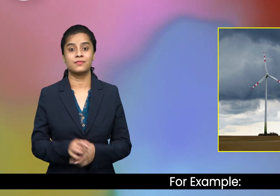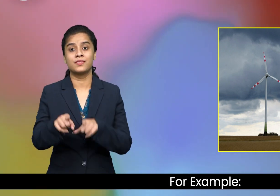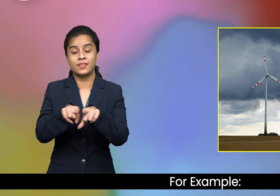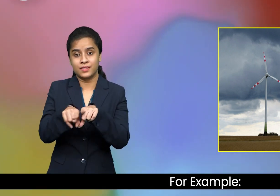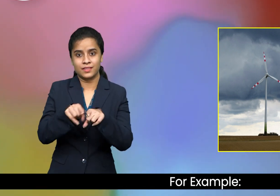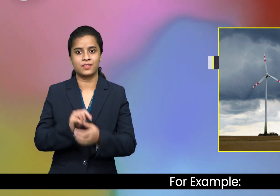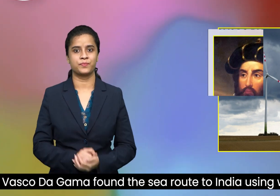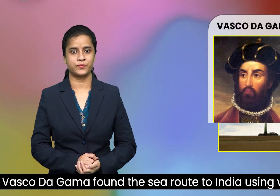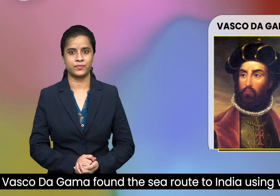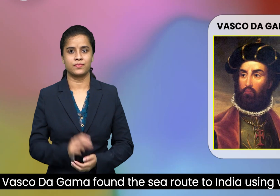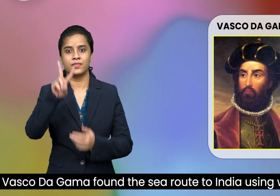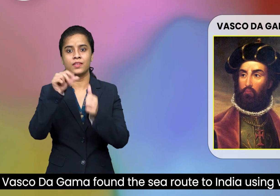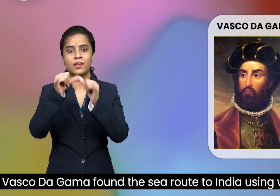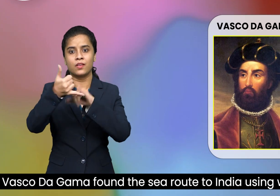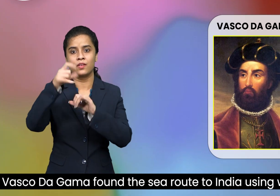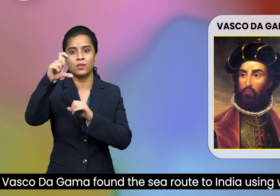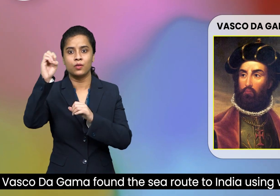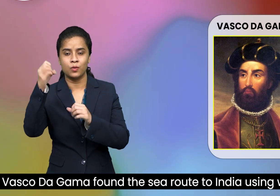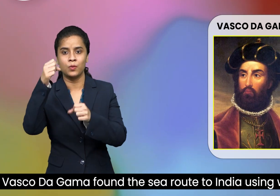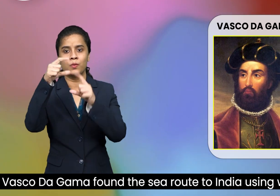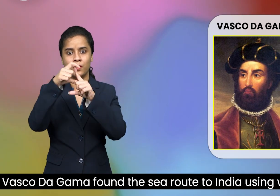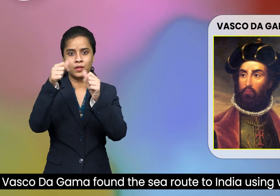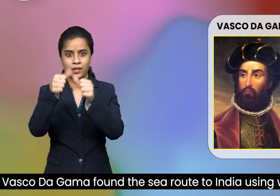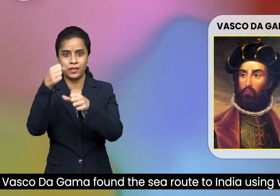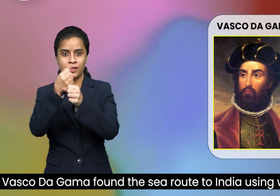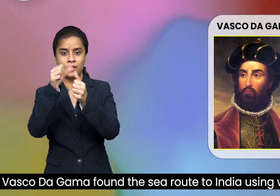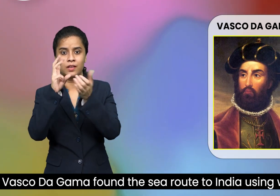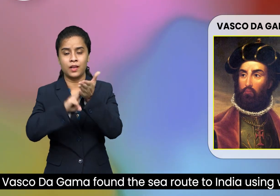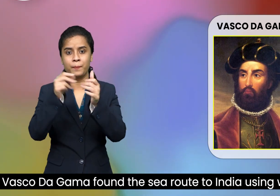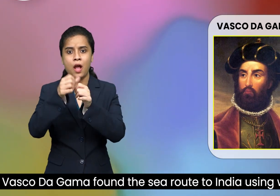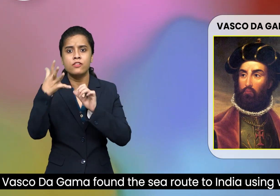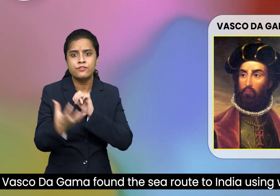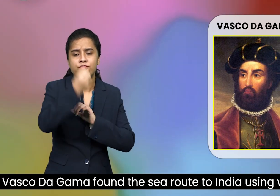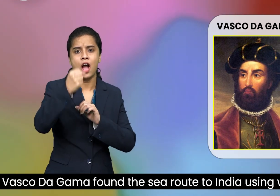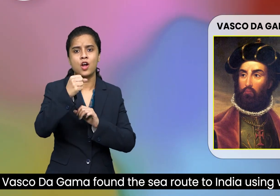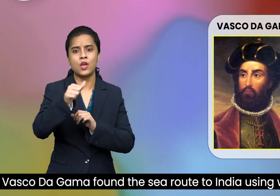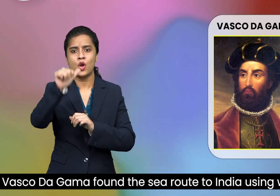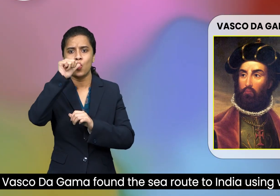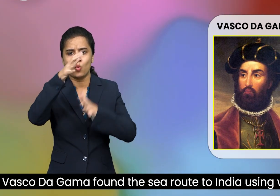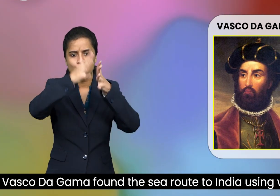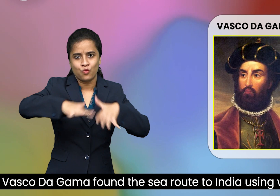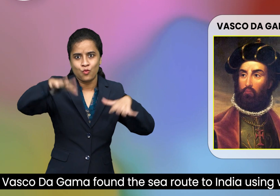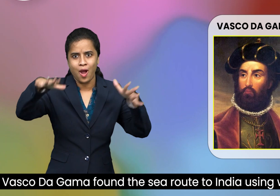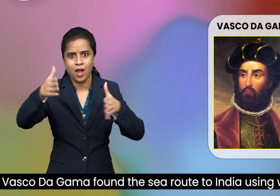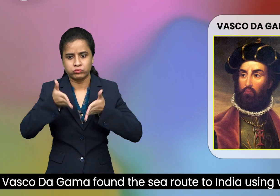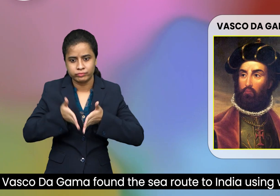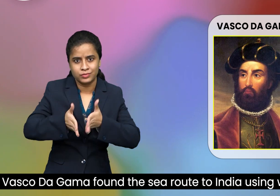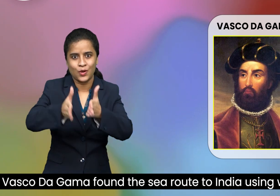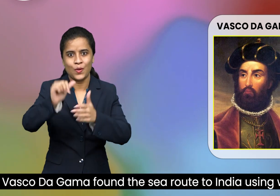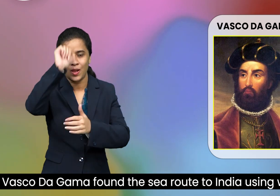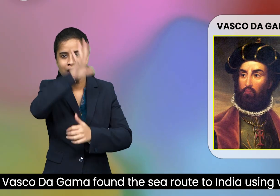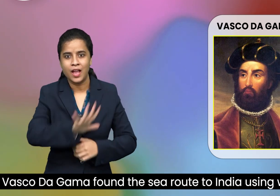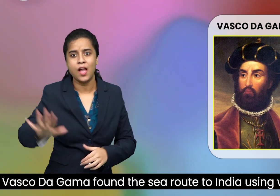For example, Vasco da Gama found the sea route to India using winds